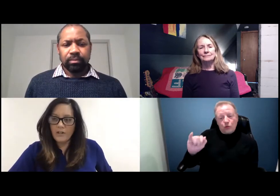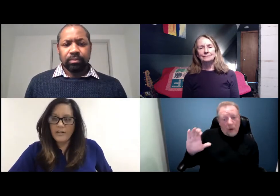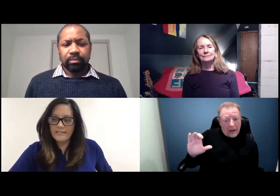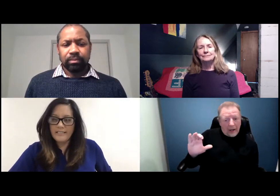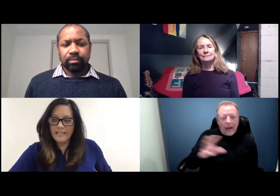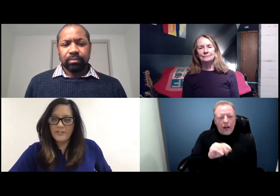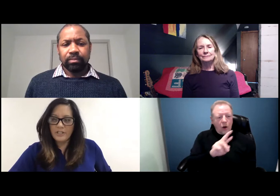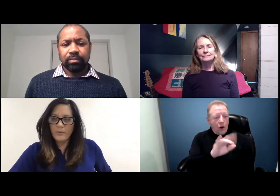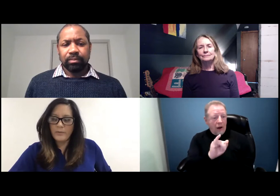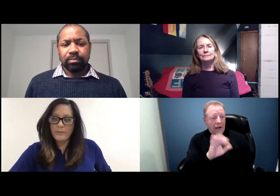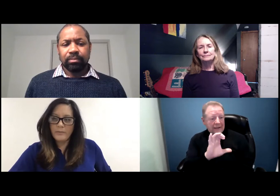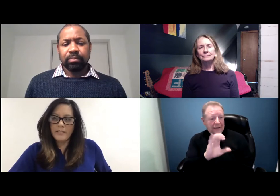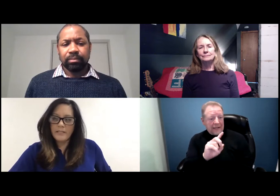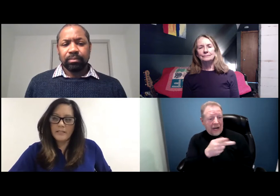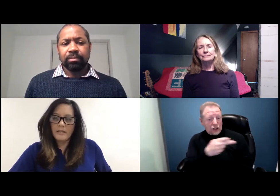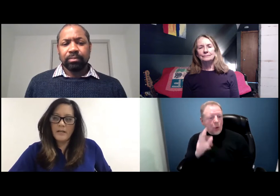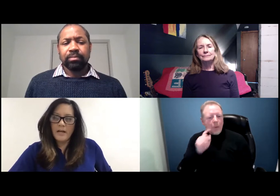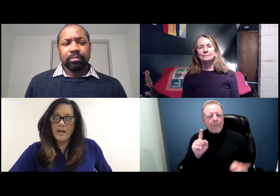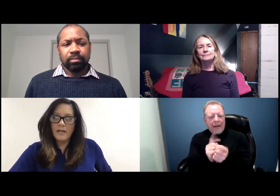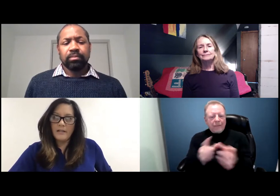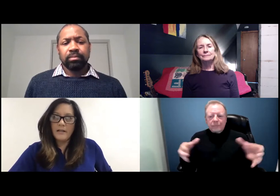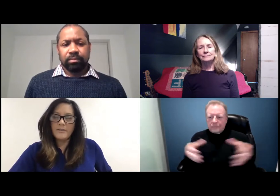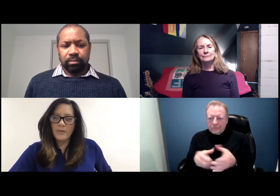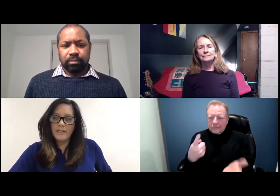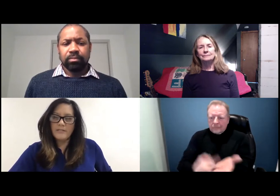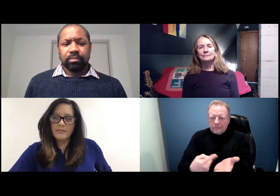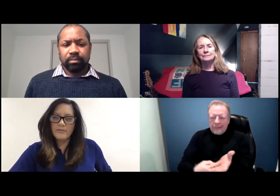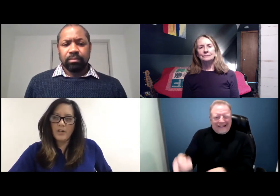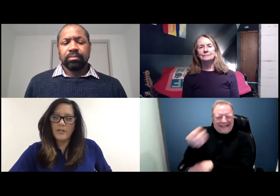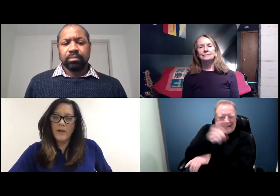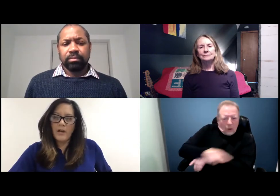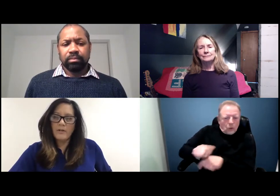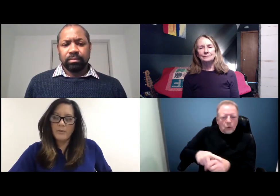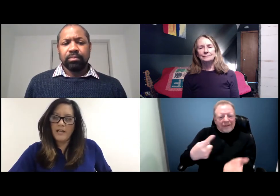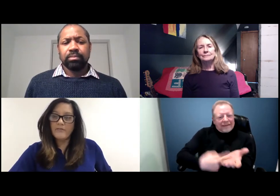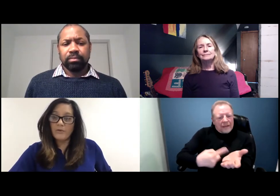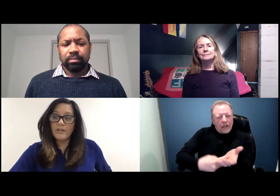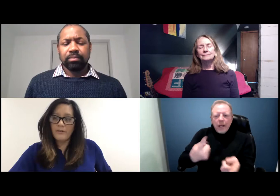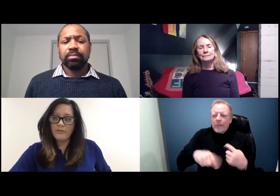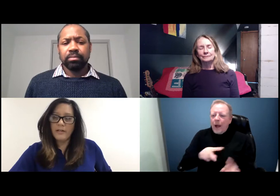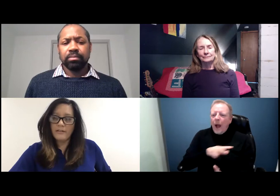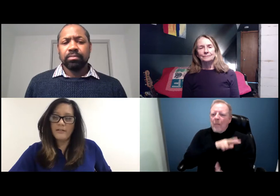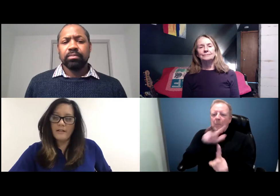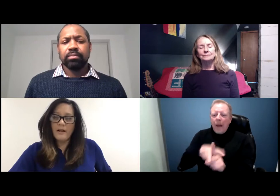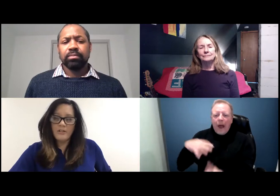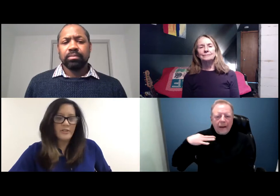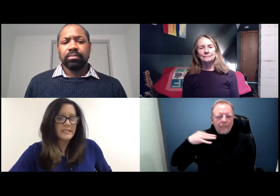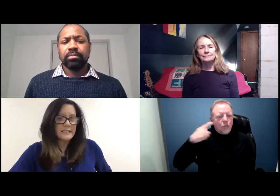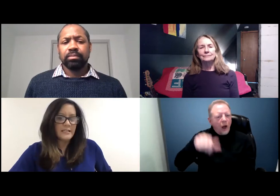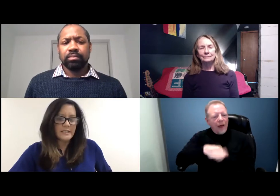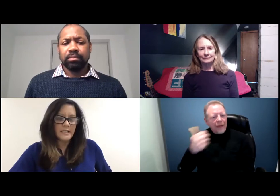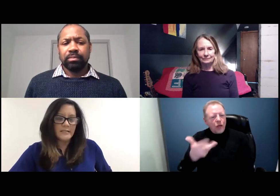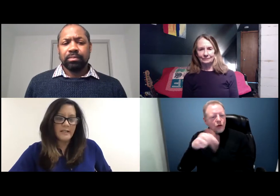and RICDHH, we will be meeting next week to talk about applying for another grant under